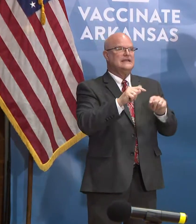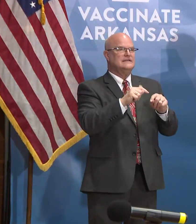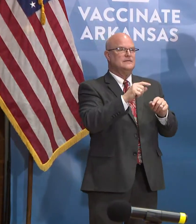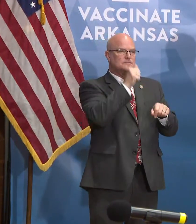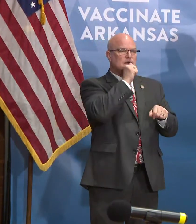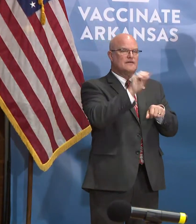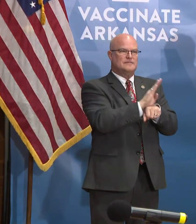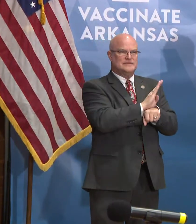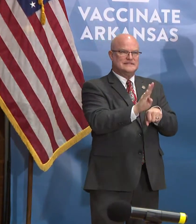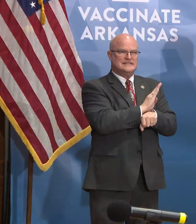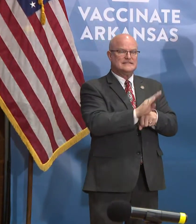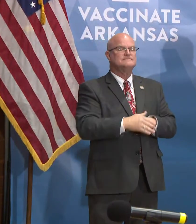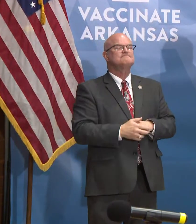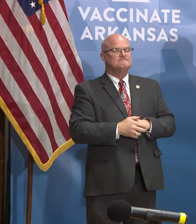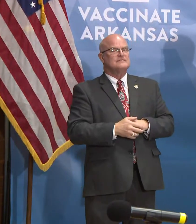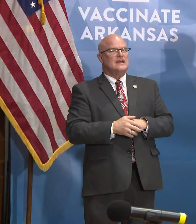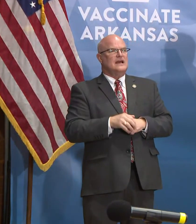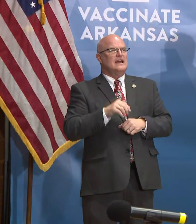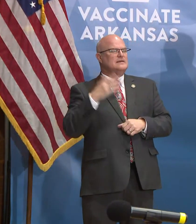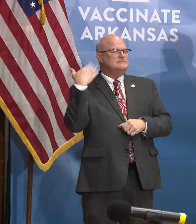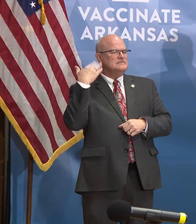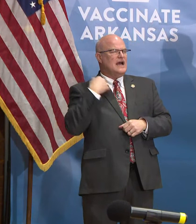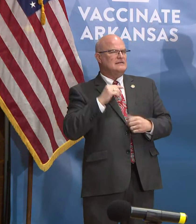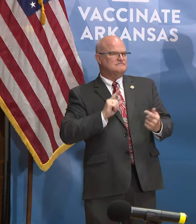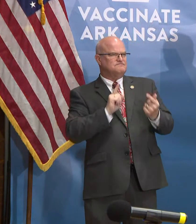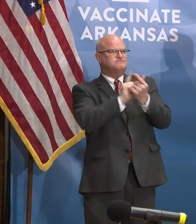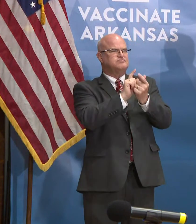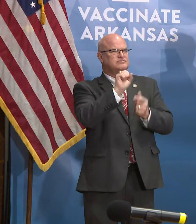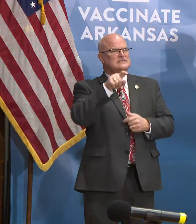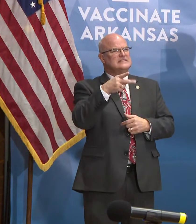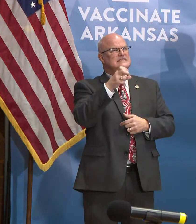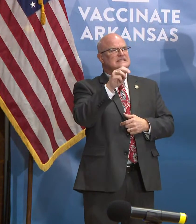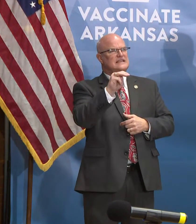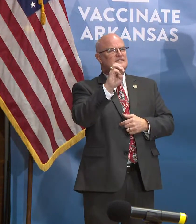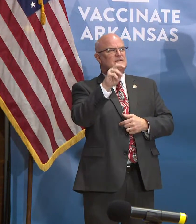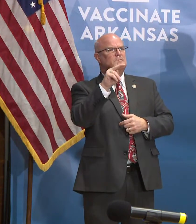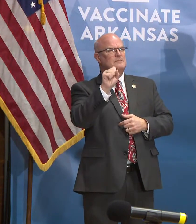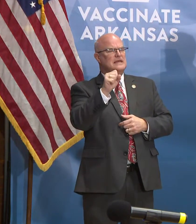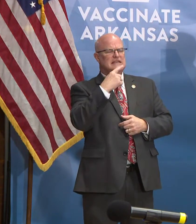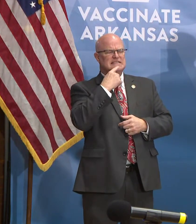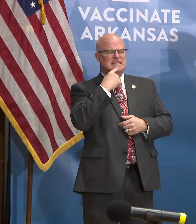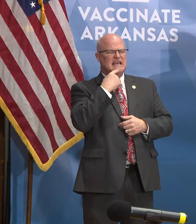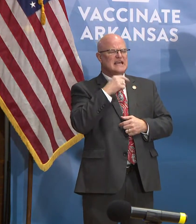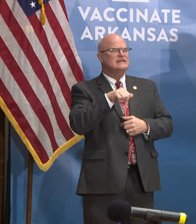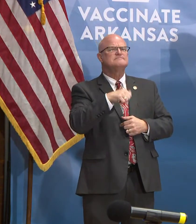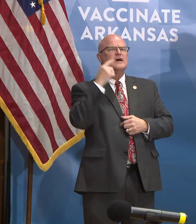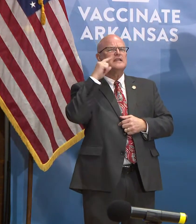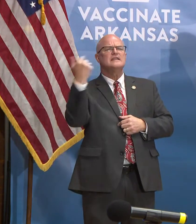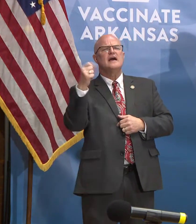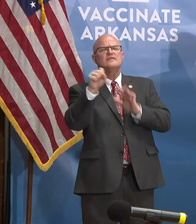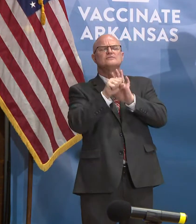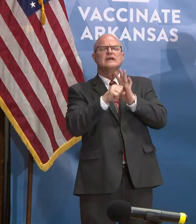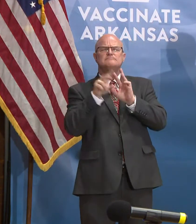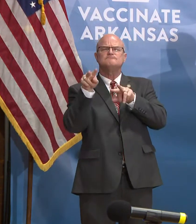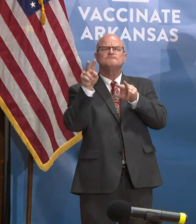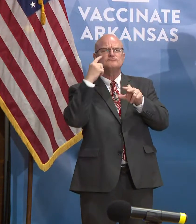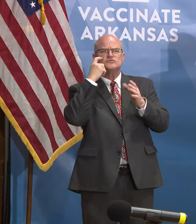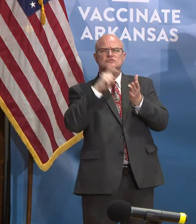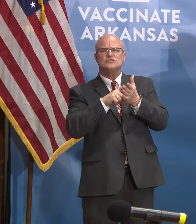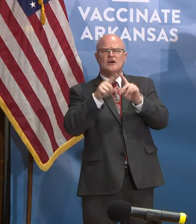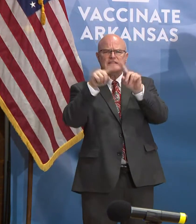2021 regular session, I was approached by Representative Stephen Meeks, and he told me that he was in another state and saw they had signs on the side of the